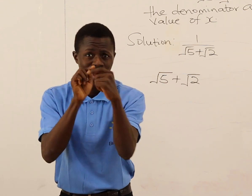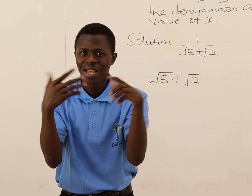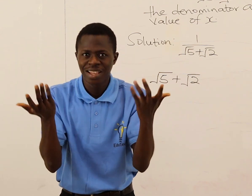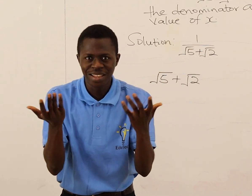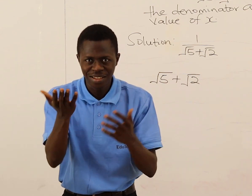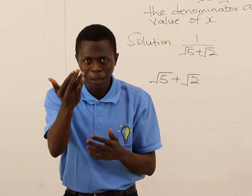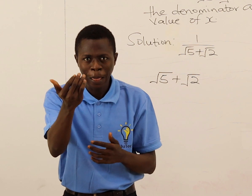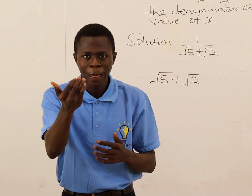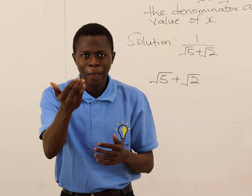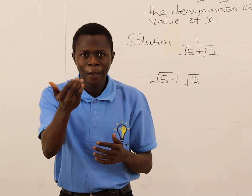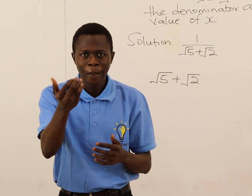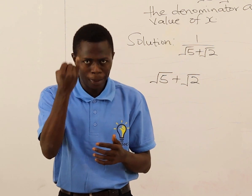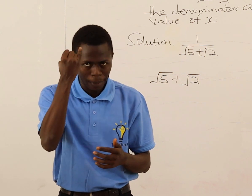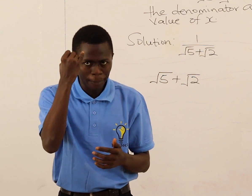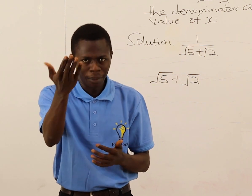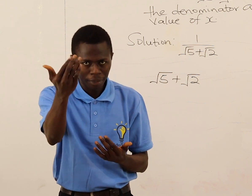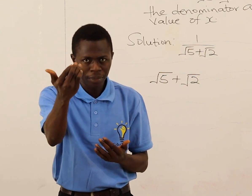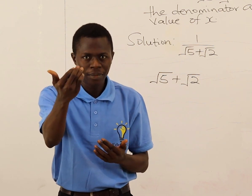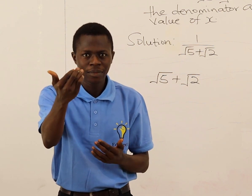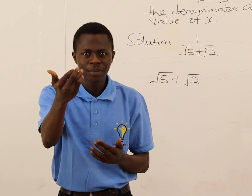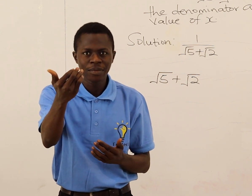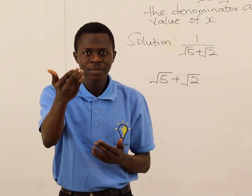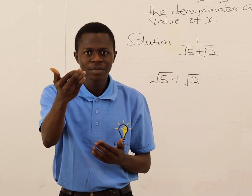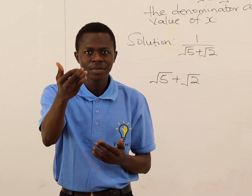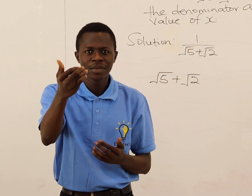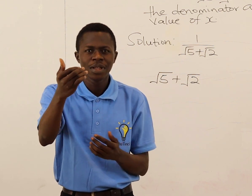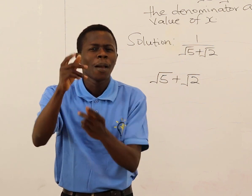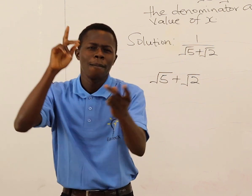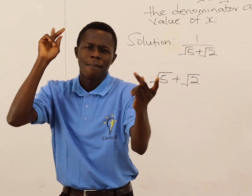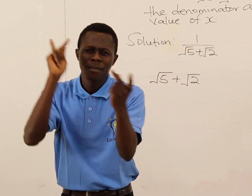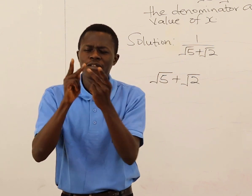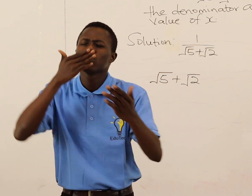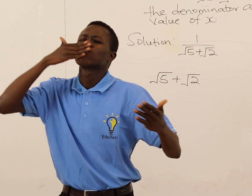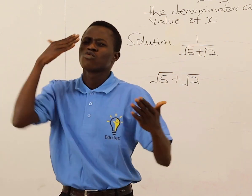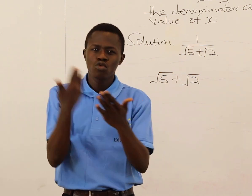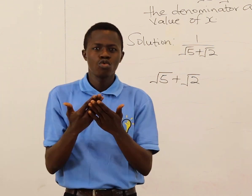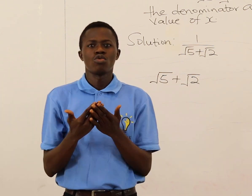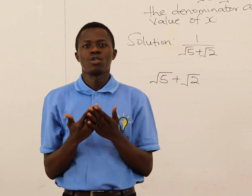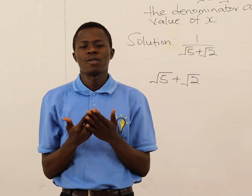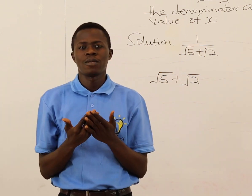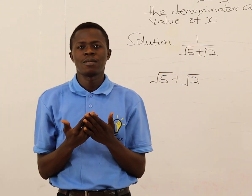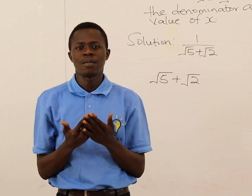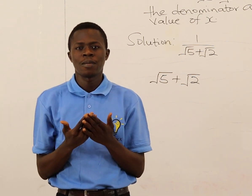try finding it. The conjugate set. Perfect. So your